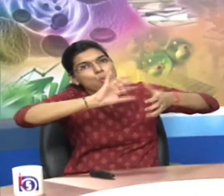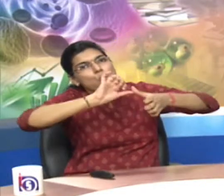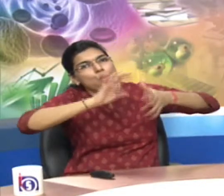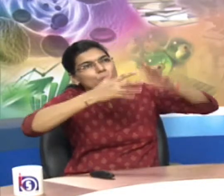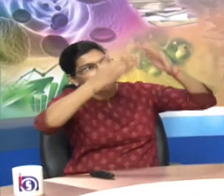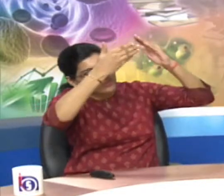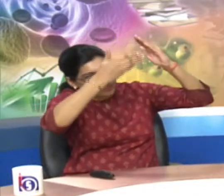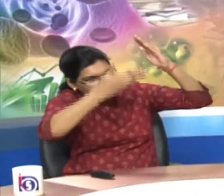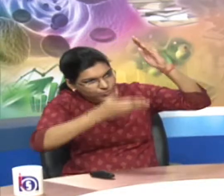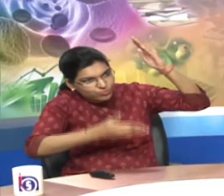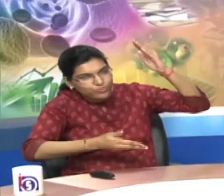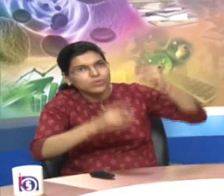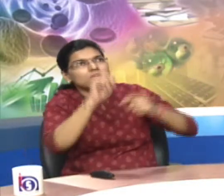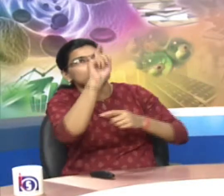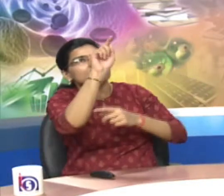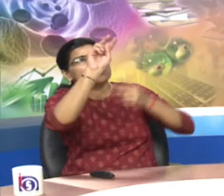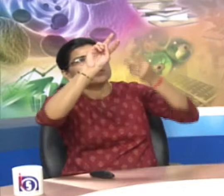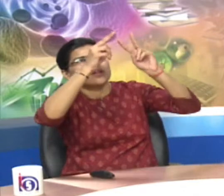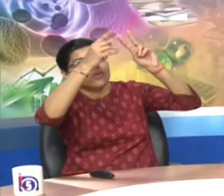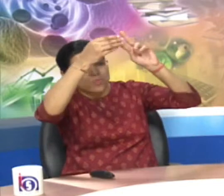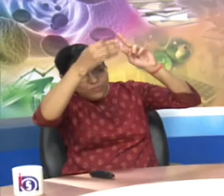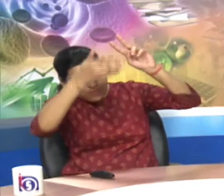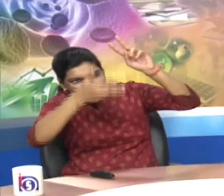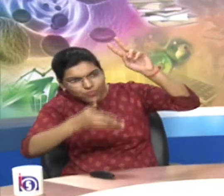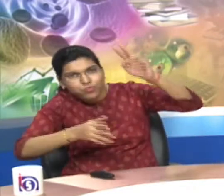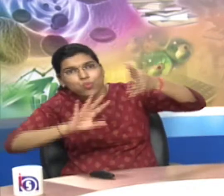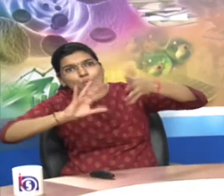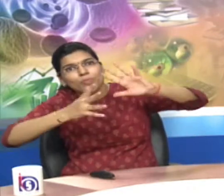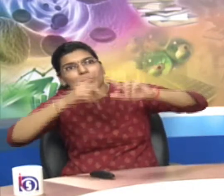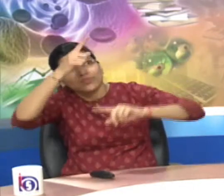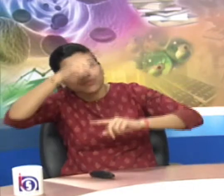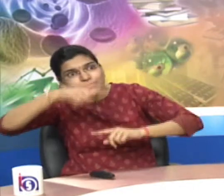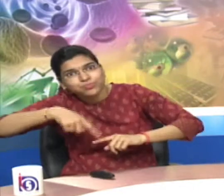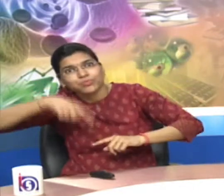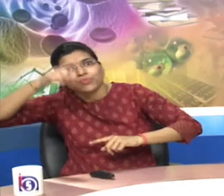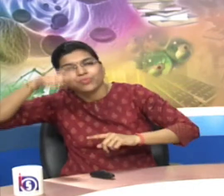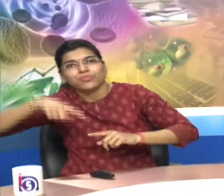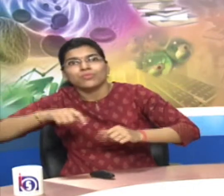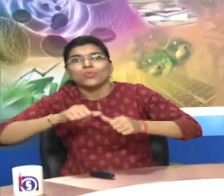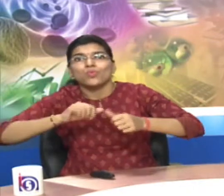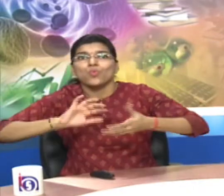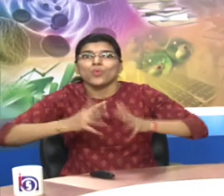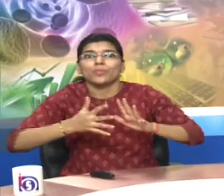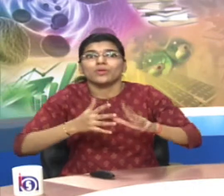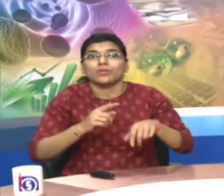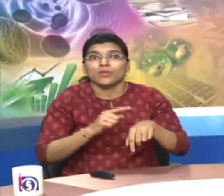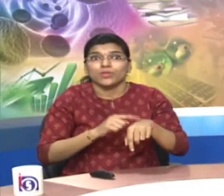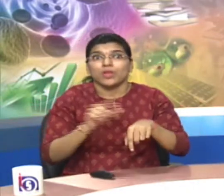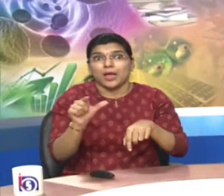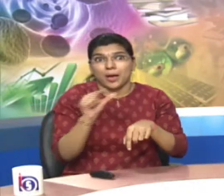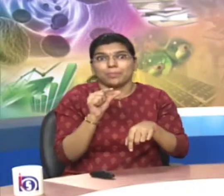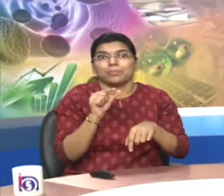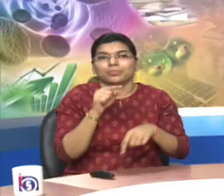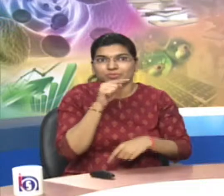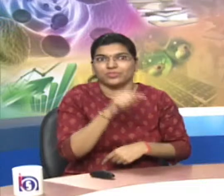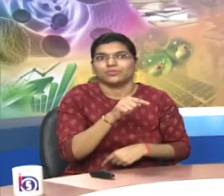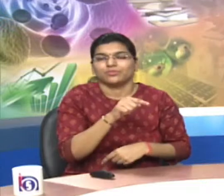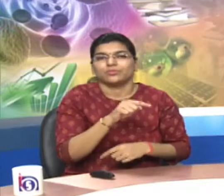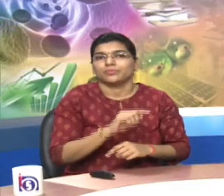heading so that automatically all can be changed according to the heading to save your